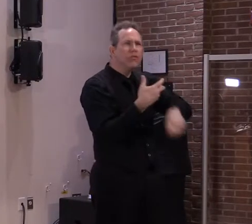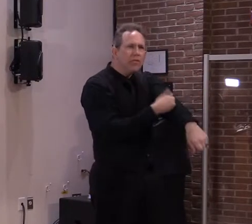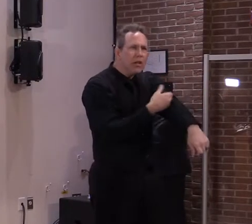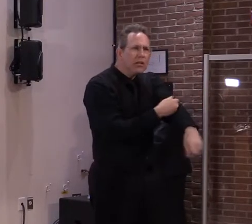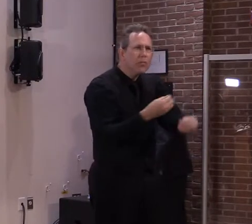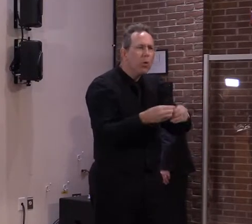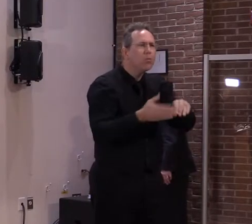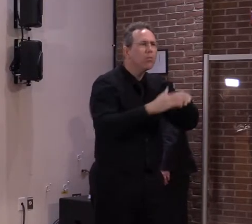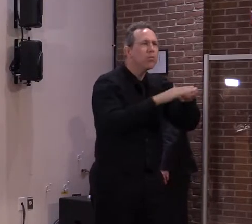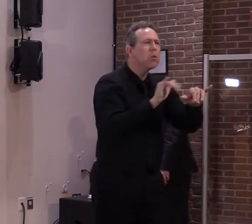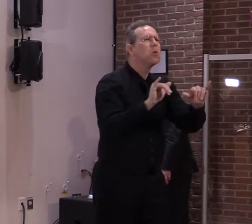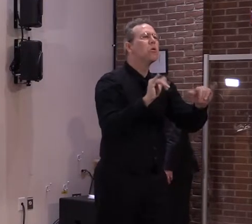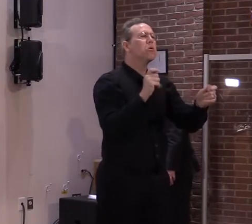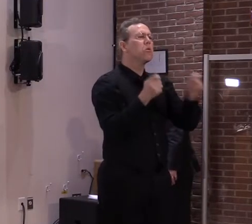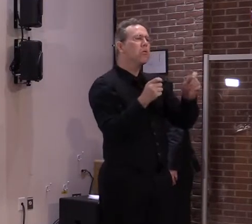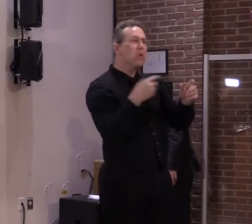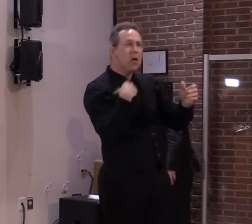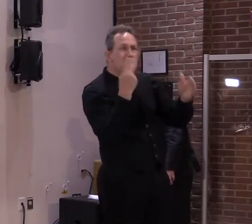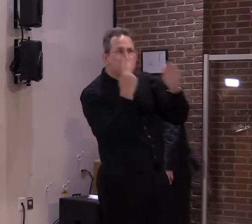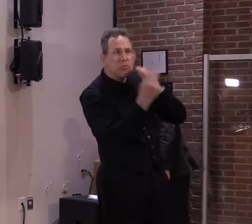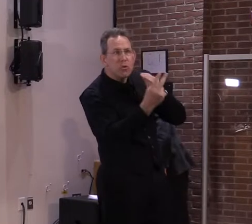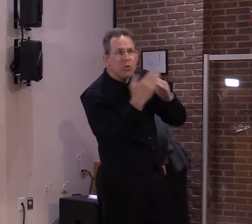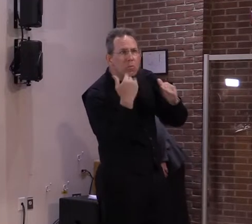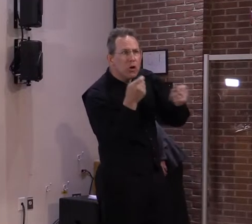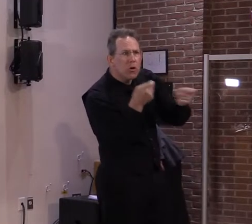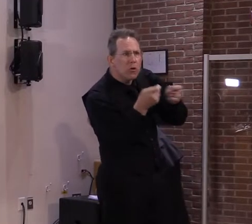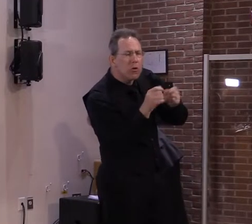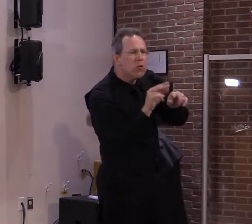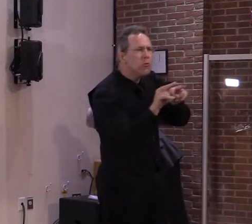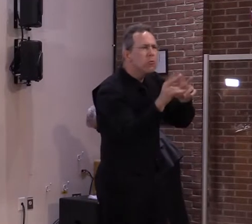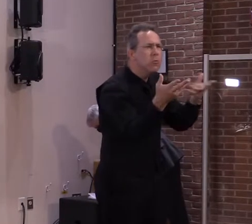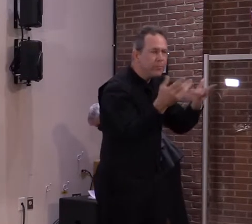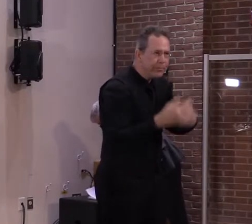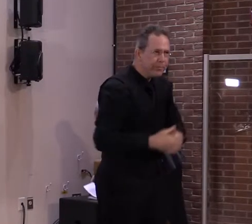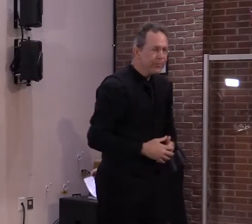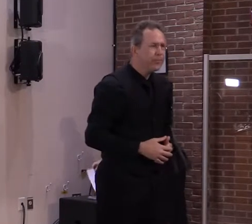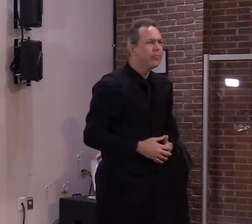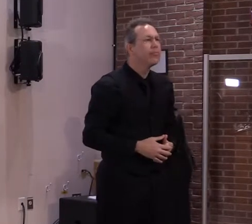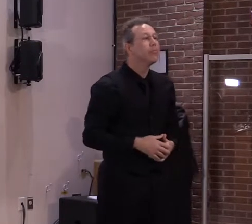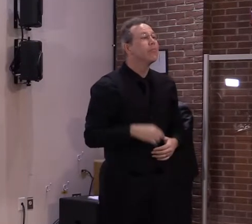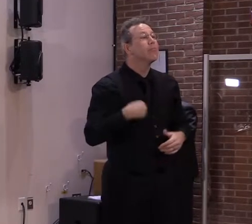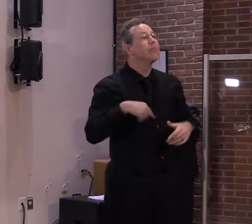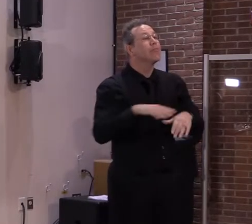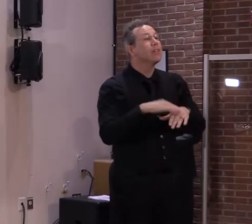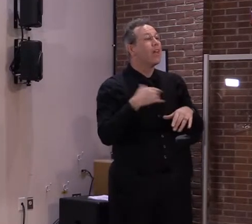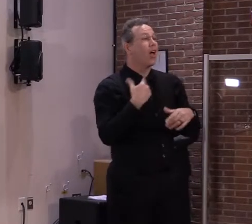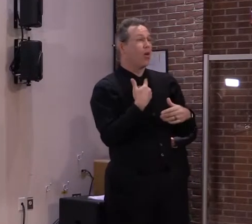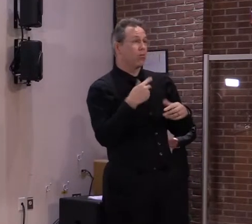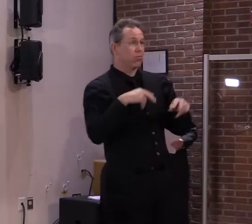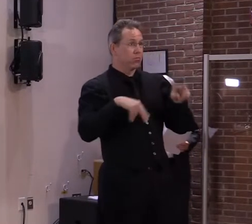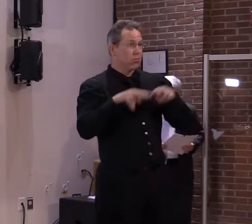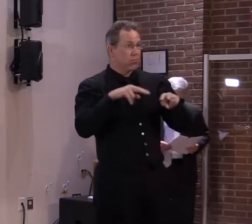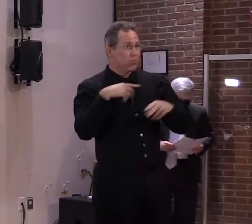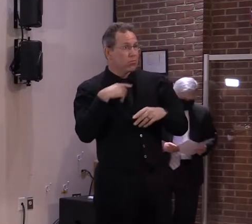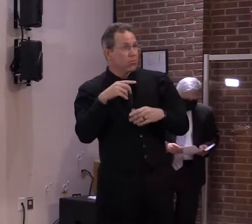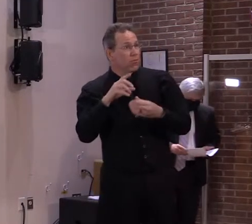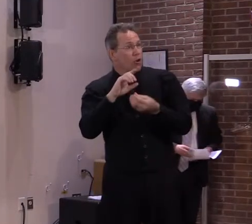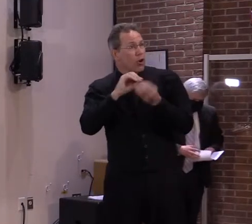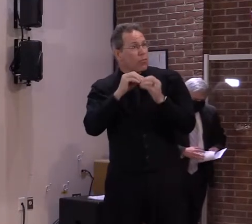before. So, based on our vaccination rates, we're now able to forecast when we'll reach key